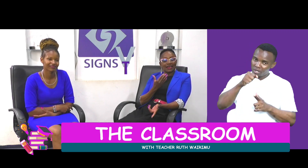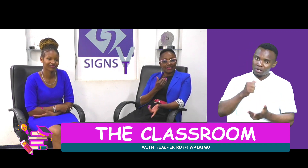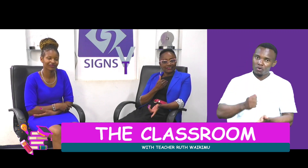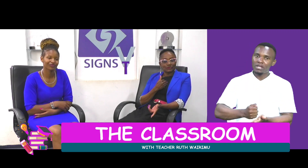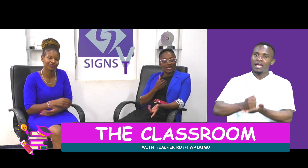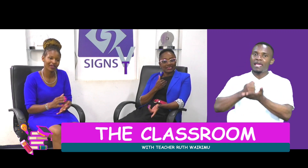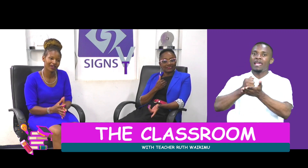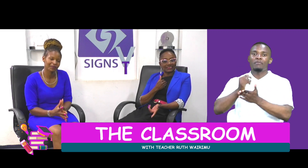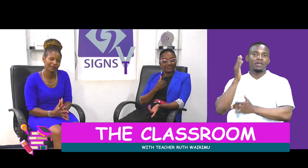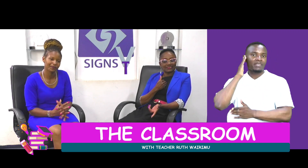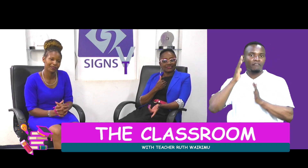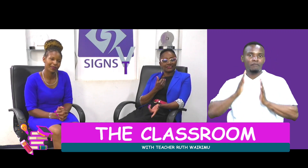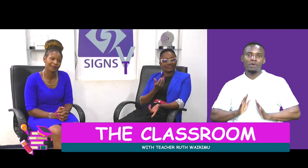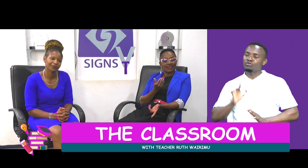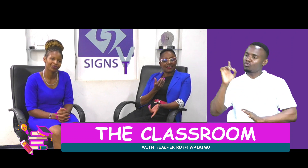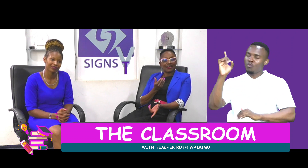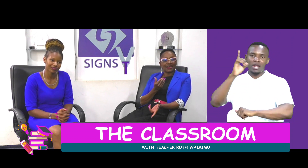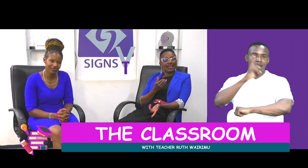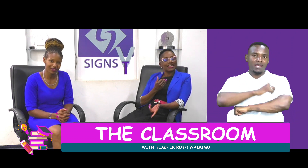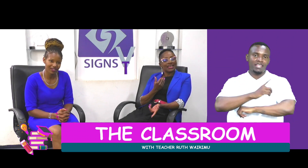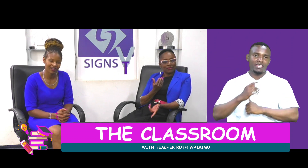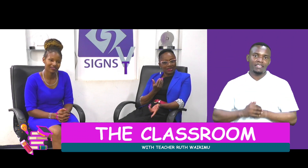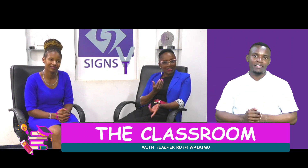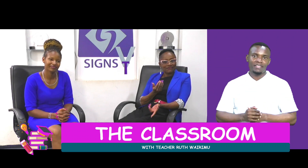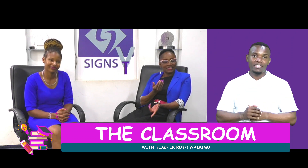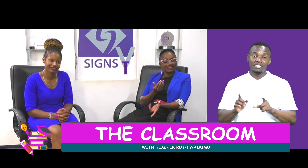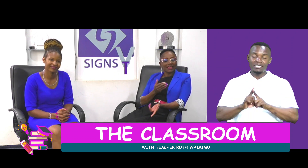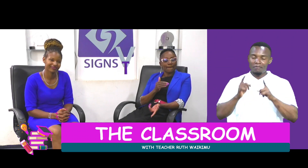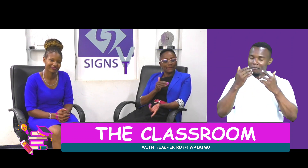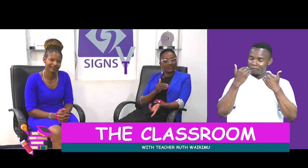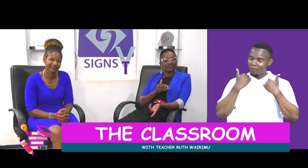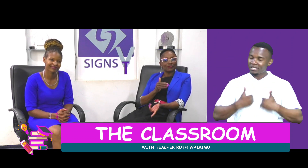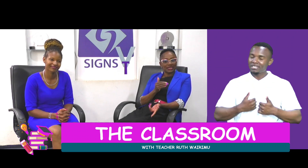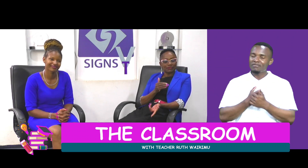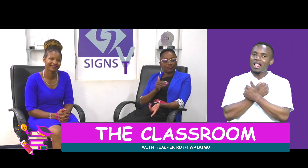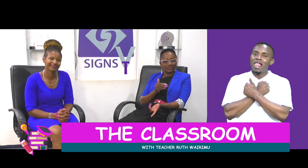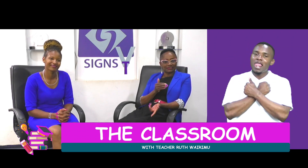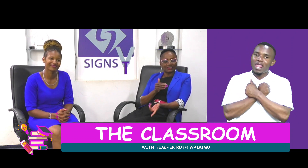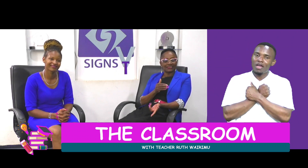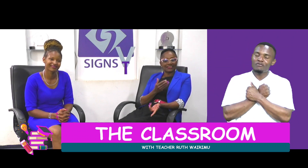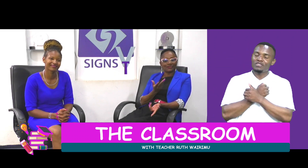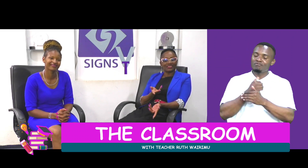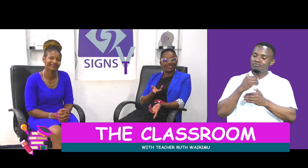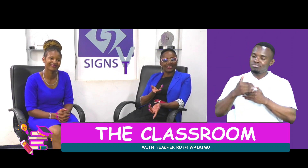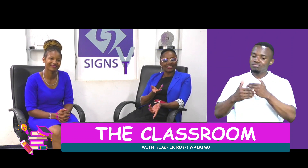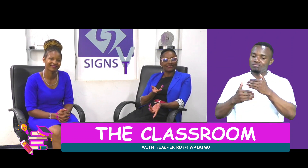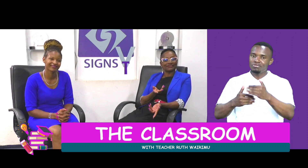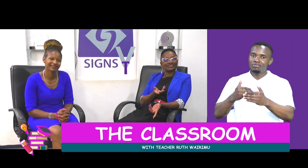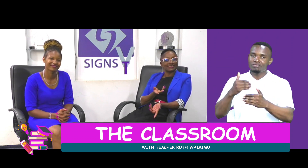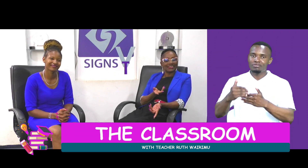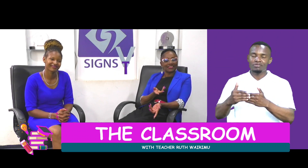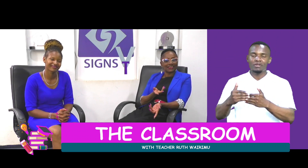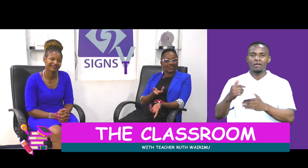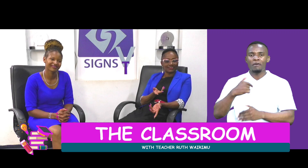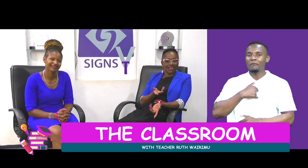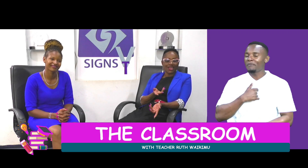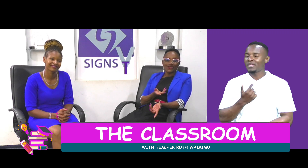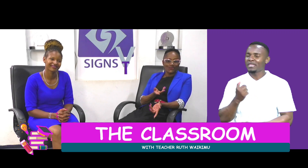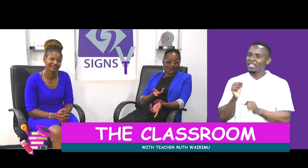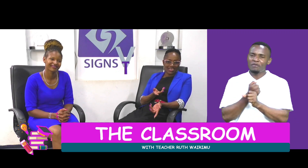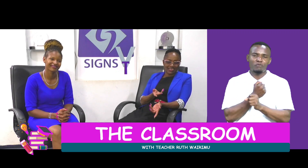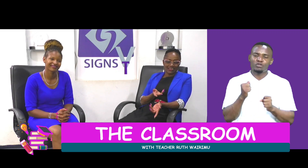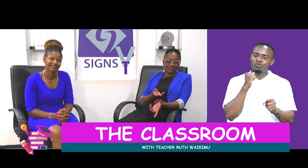time. That is where I started, and I am loving it bit by bit, and I don't think I can fit in another